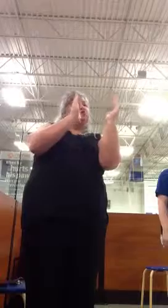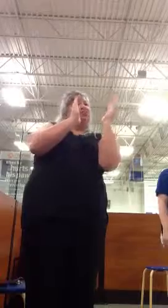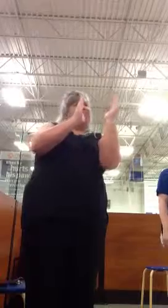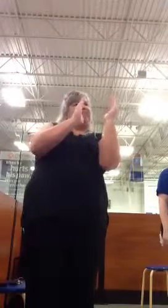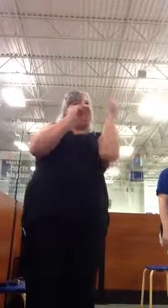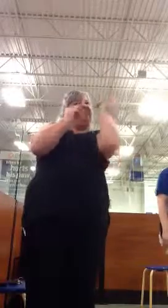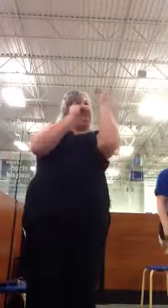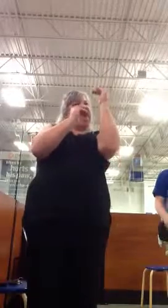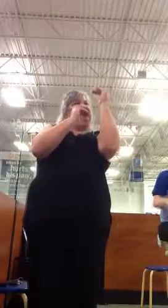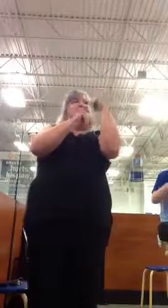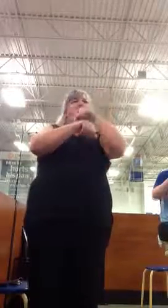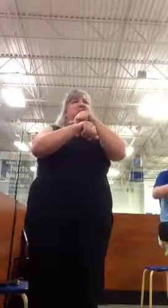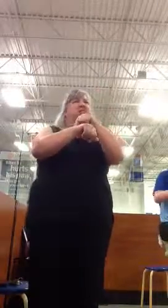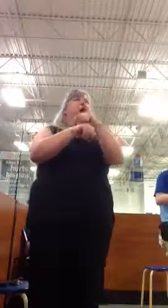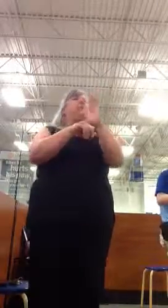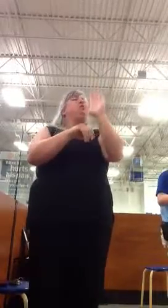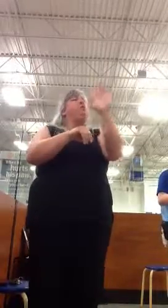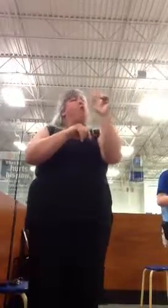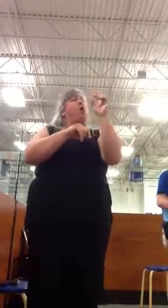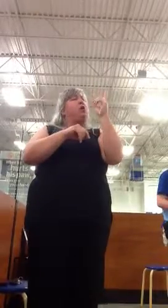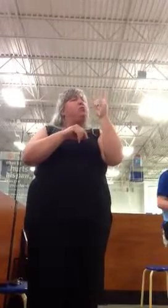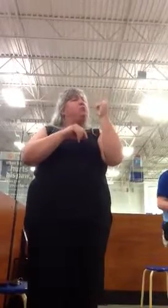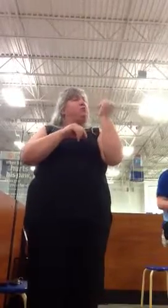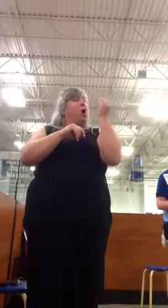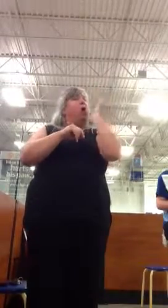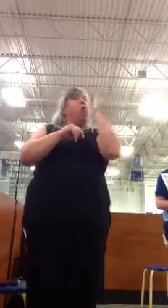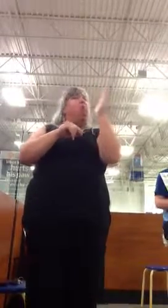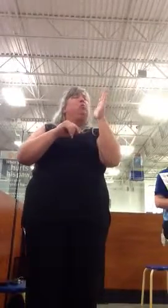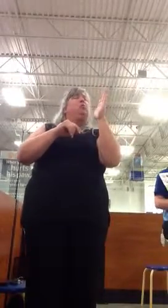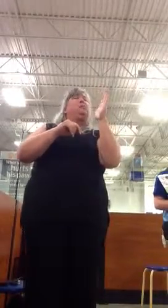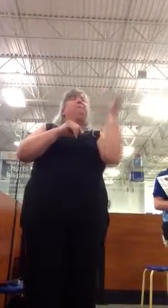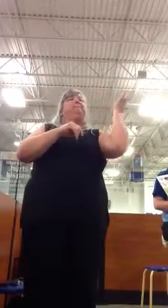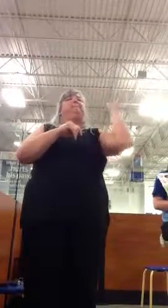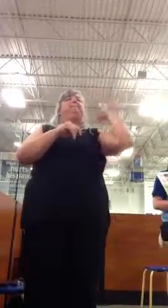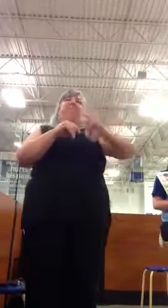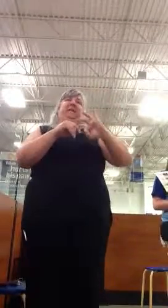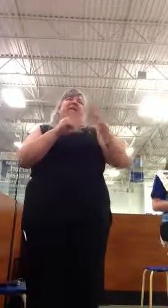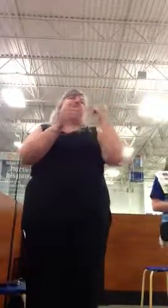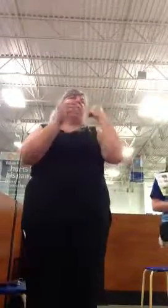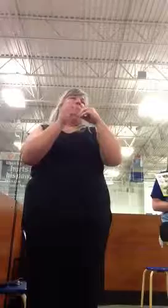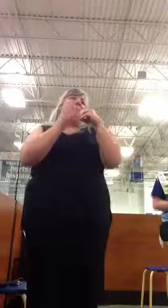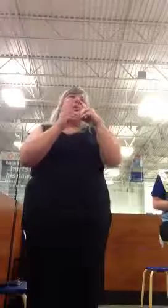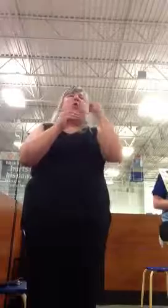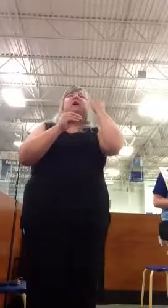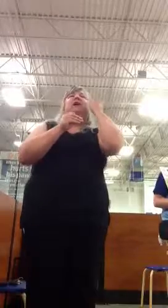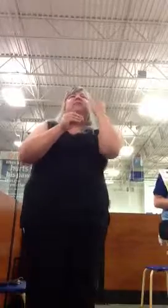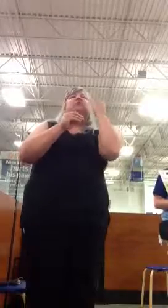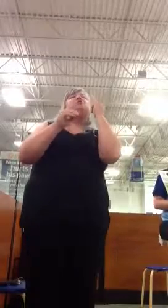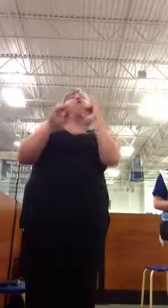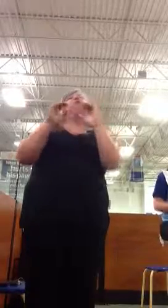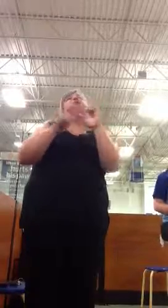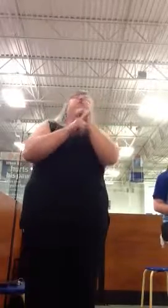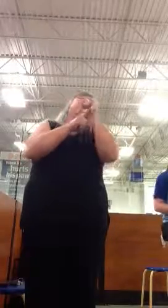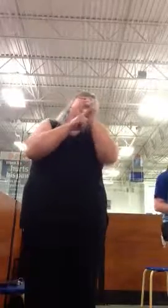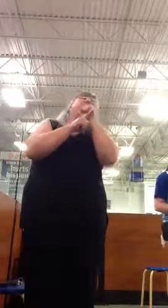more out of the training if you do just like a minute at a